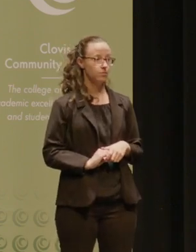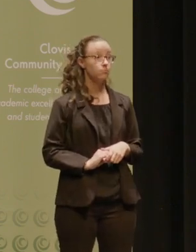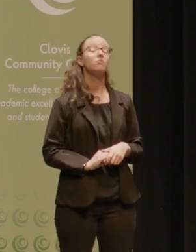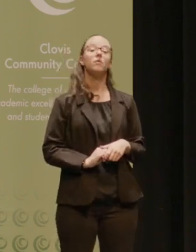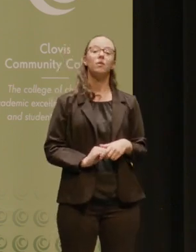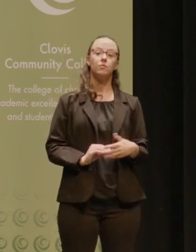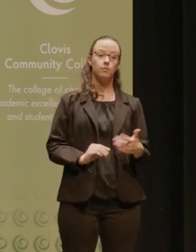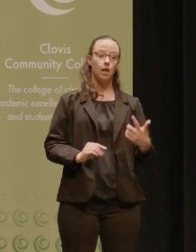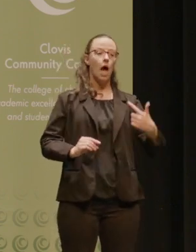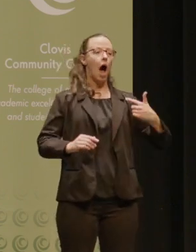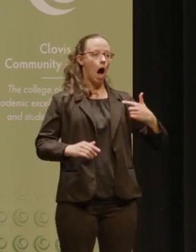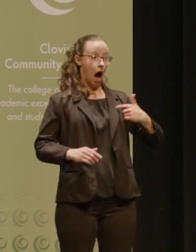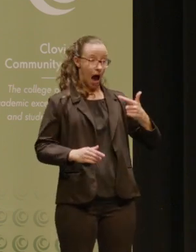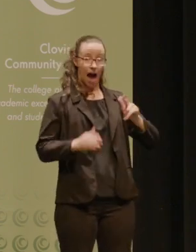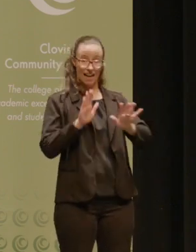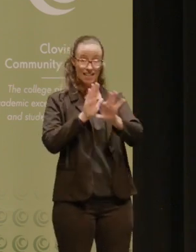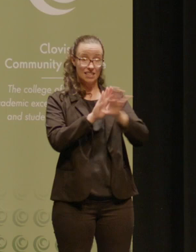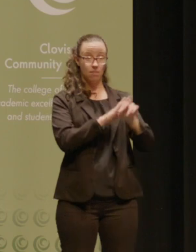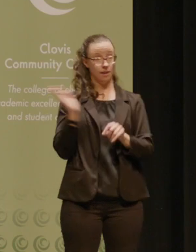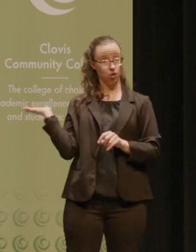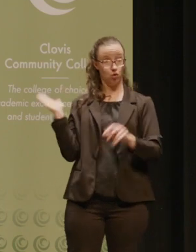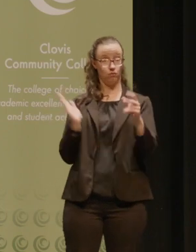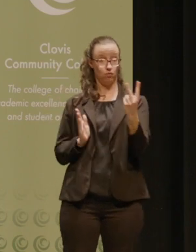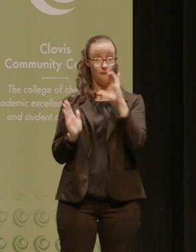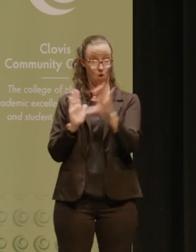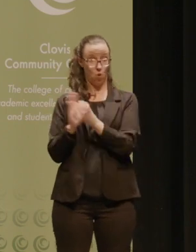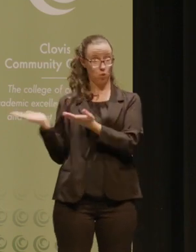You know, I purposely selected those 2 photos up there